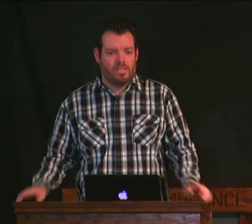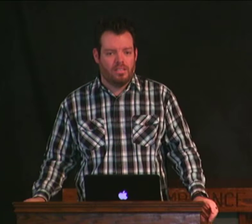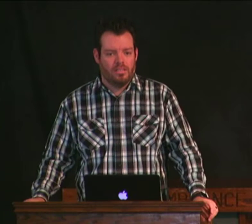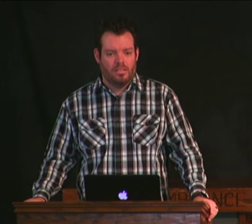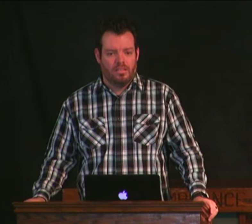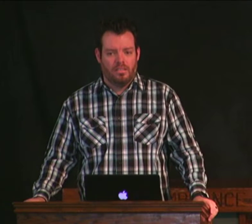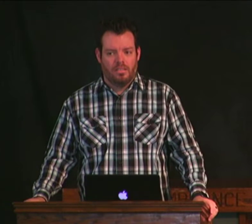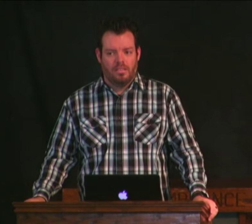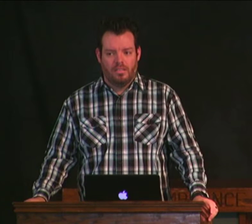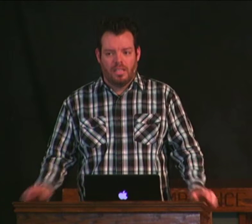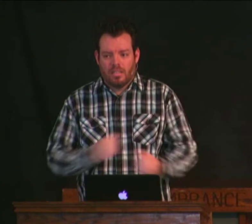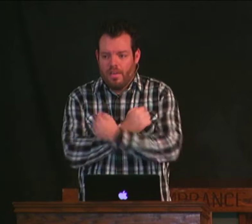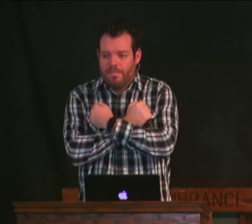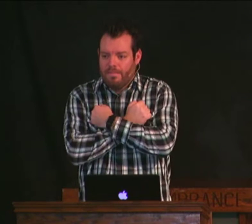person. That's love.